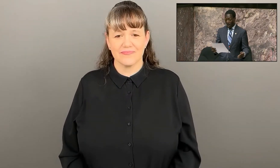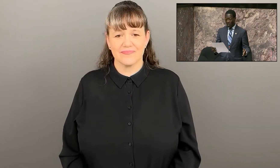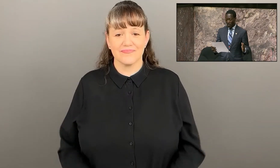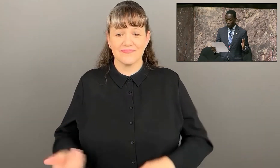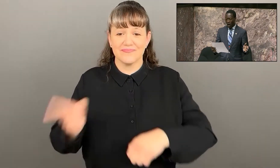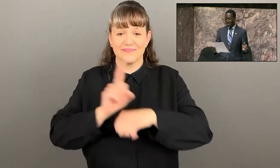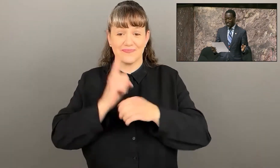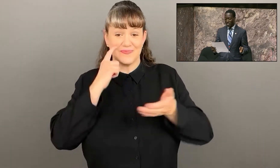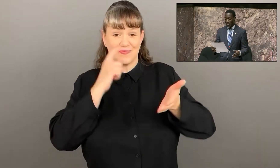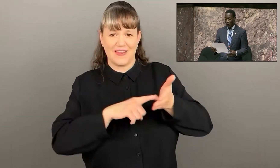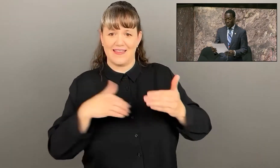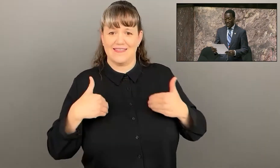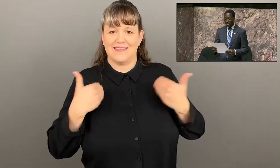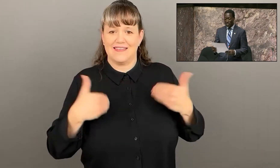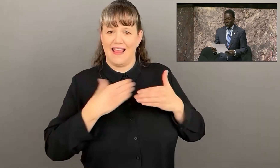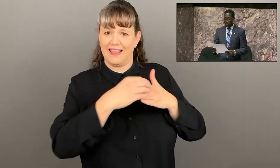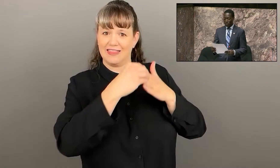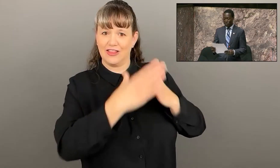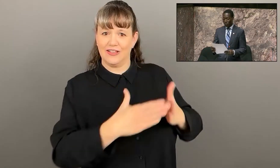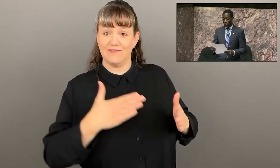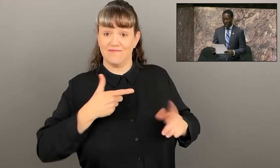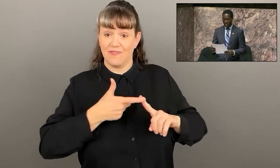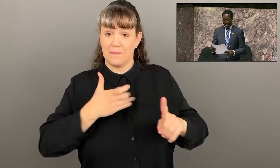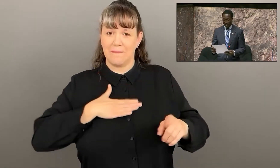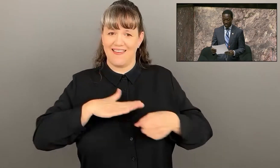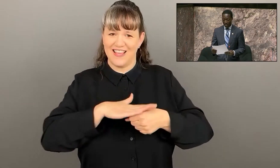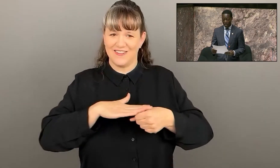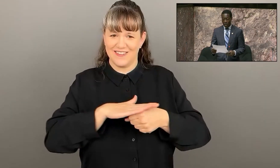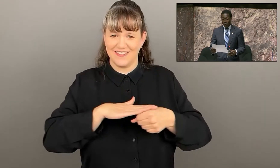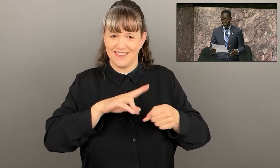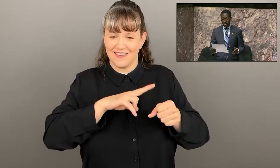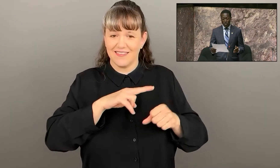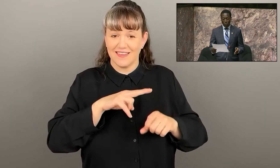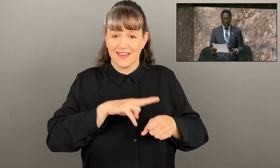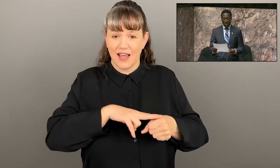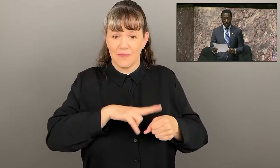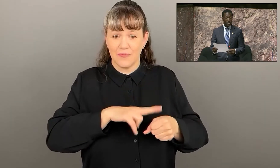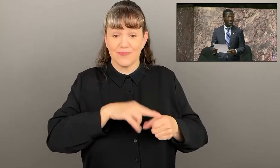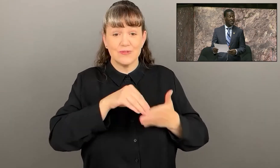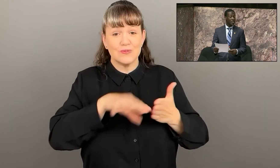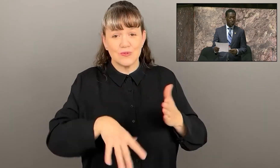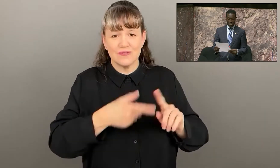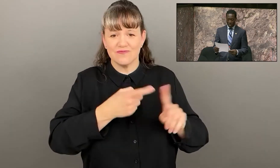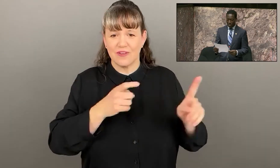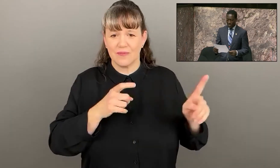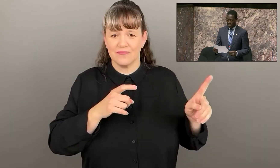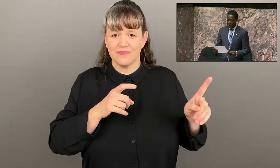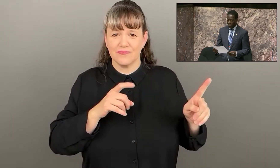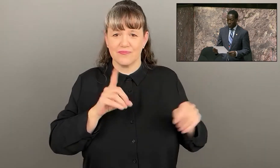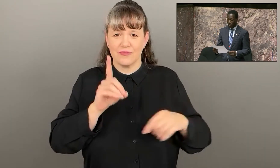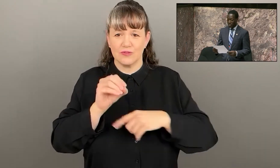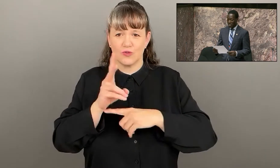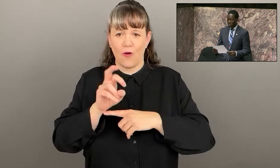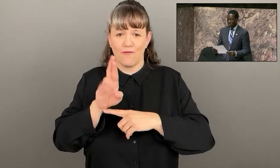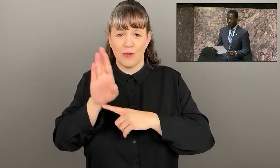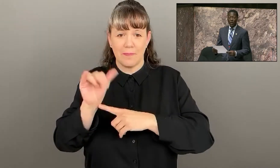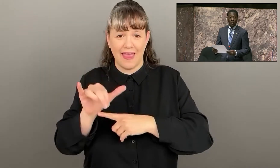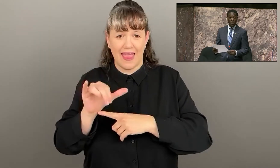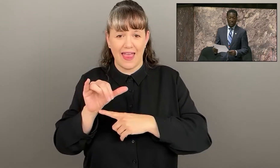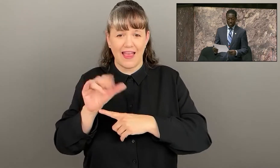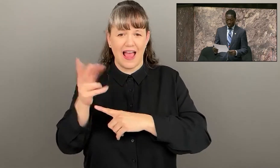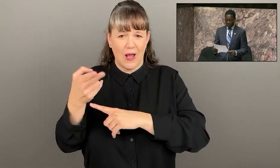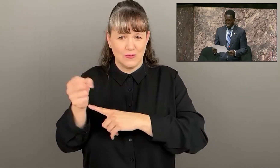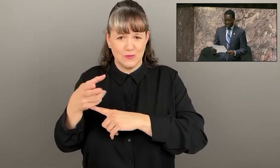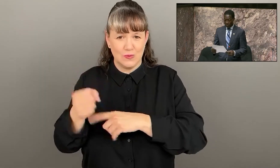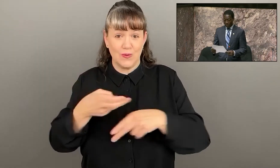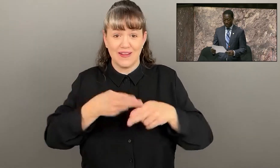riding, Rocky Sloan, a student from Dover Bay Secondary, who is just one of 36 recipients of the prestigious